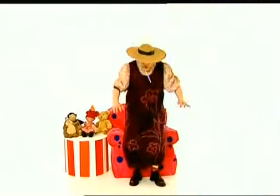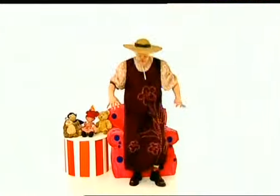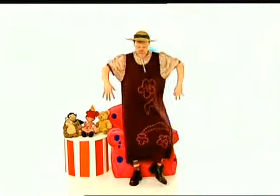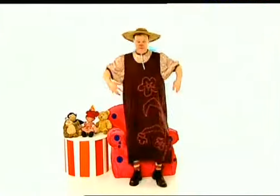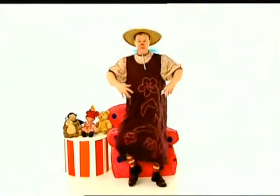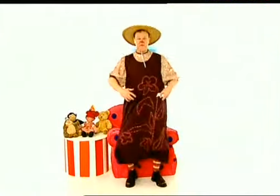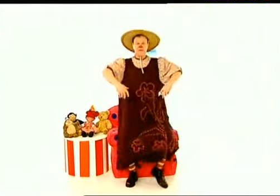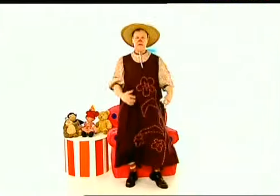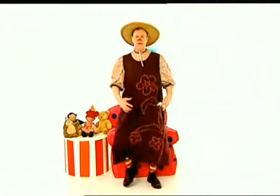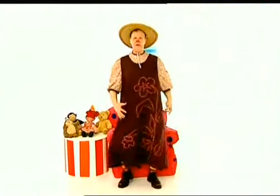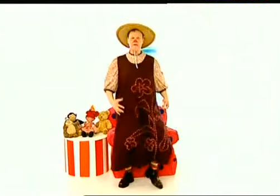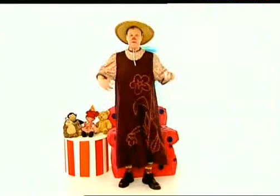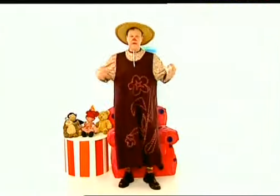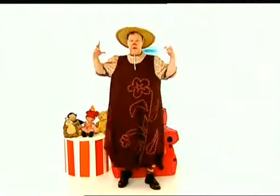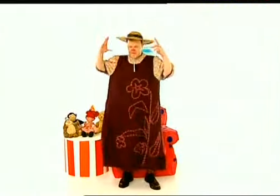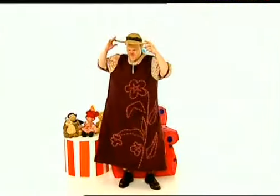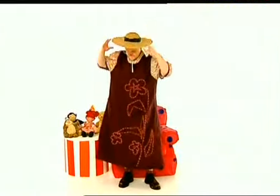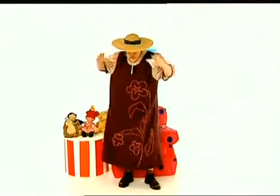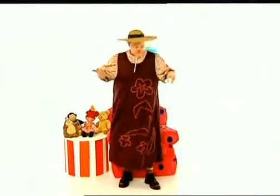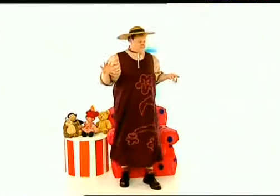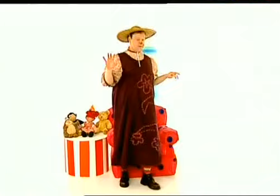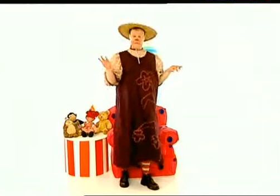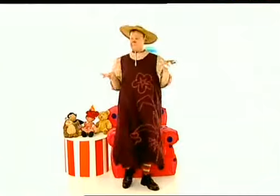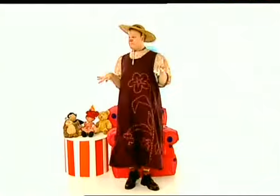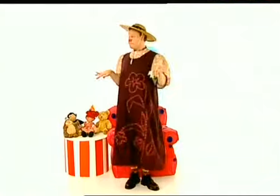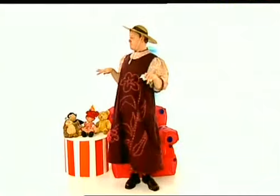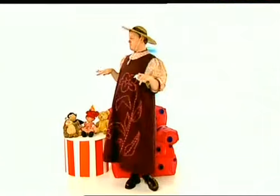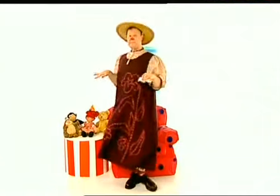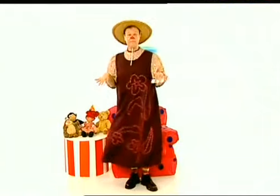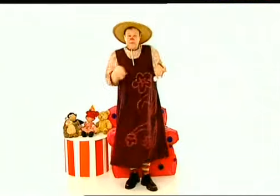Oh no, Grandad Tumble is wearing the rabbit's dress and hat.